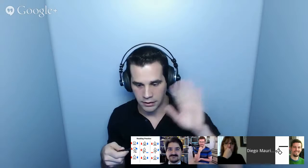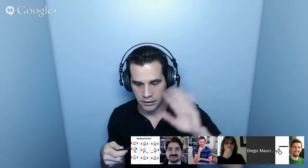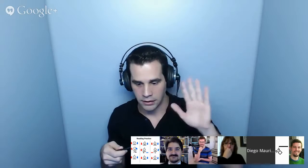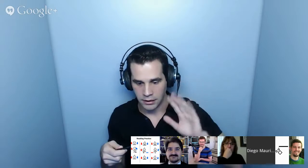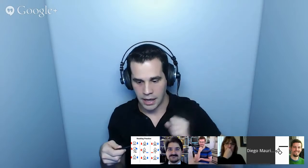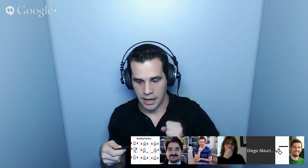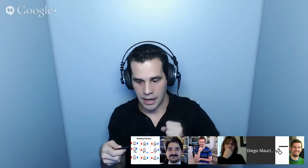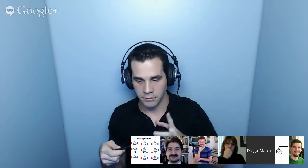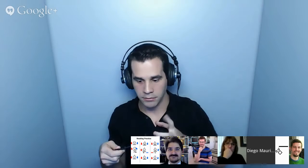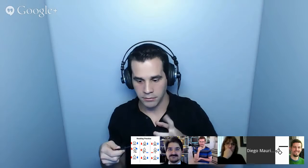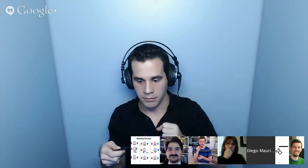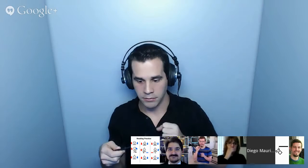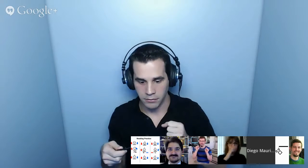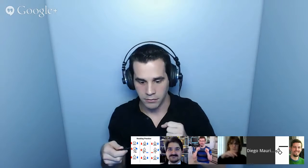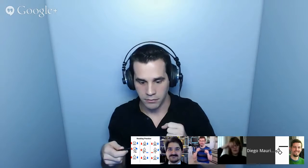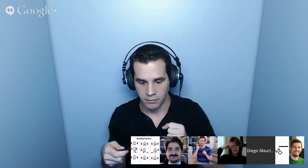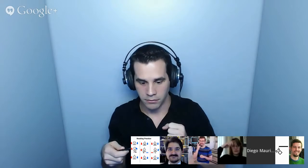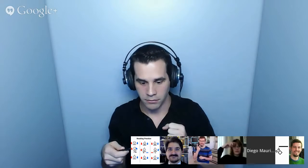Adam?